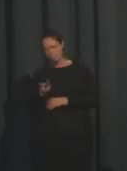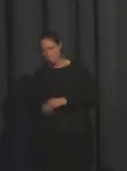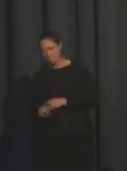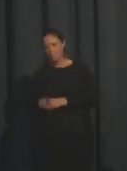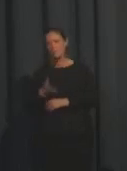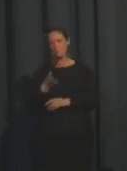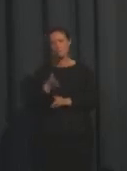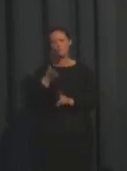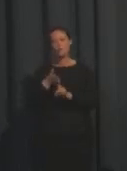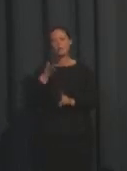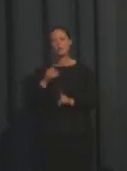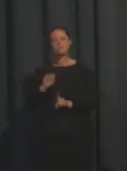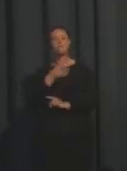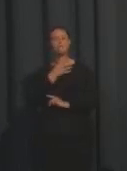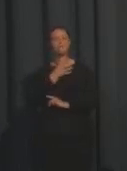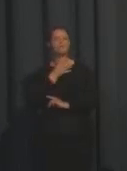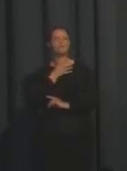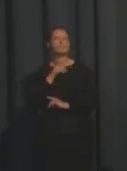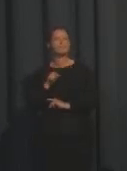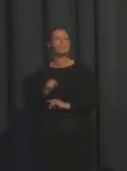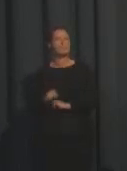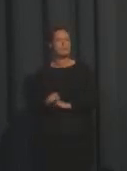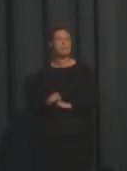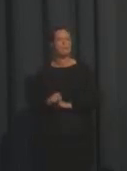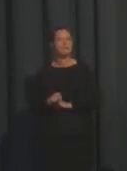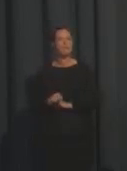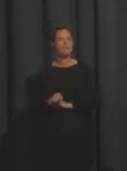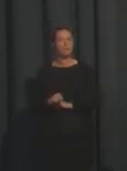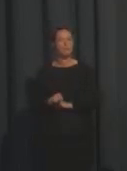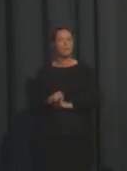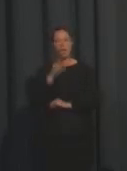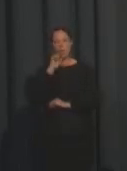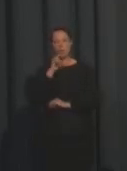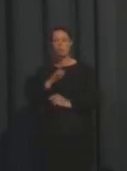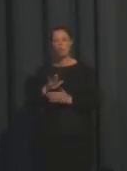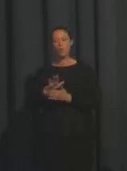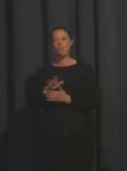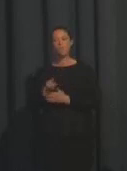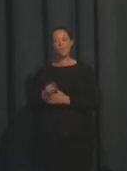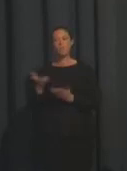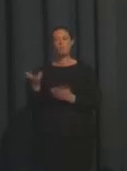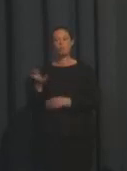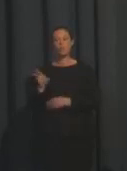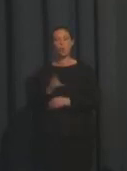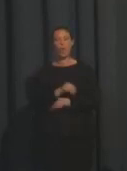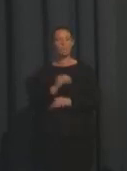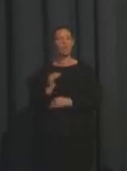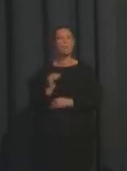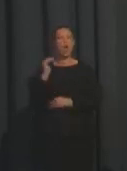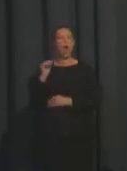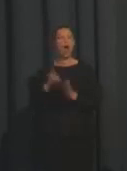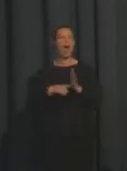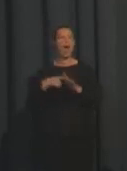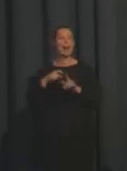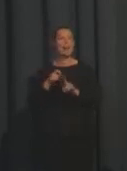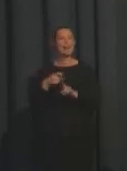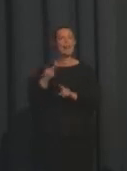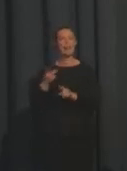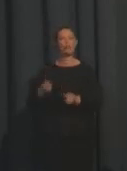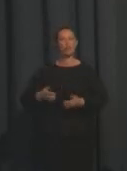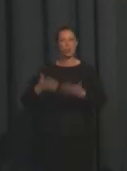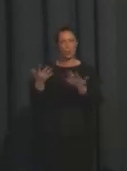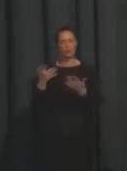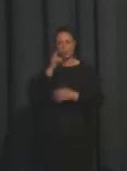is a risk that that pipework is contributing to those elevated tests in Edinburgh Street. We're looking